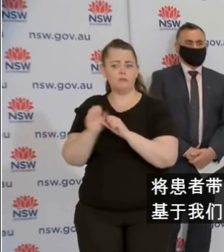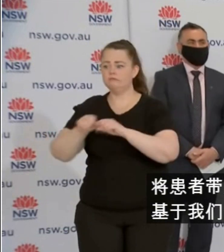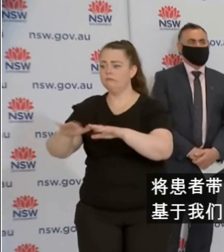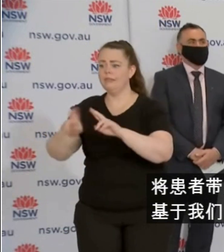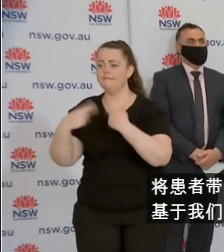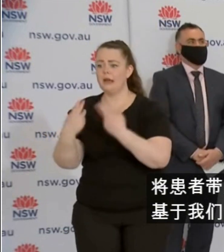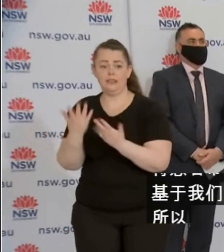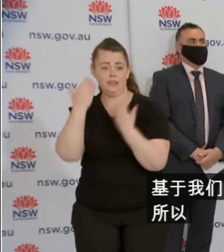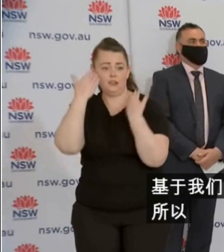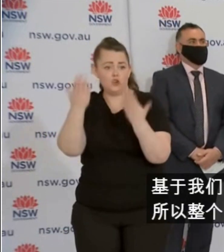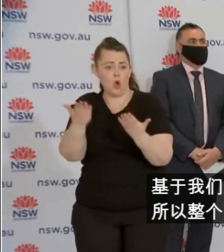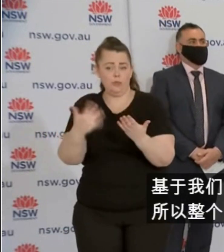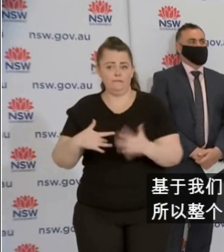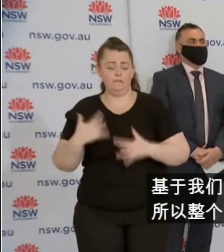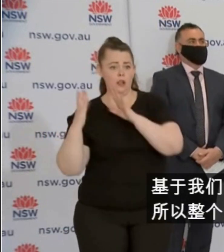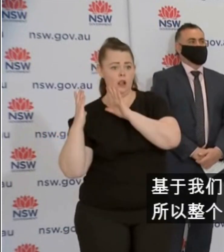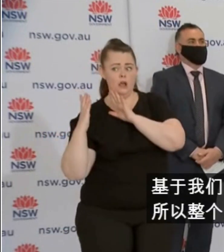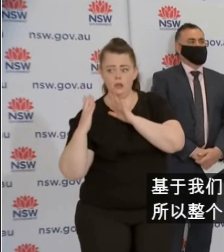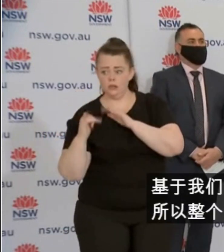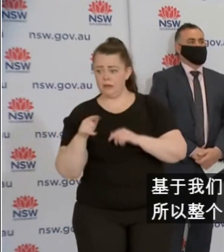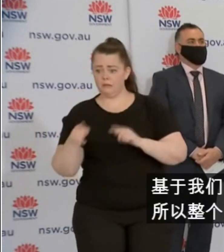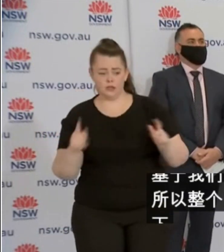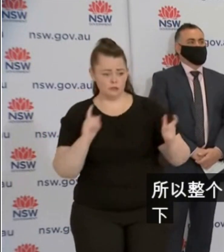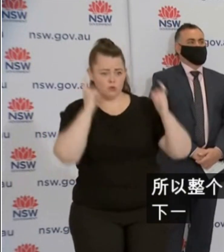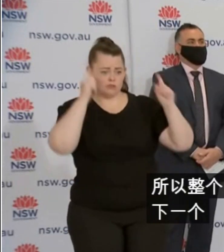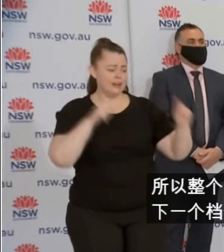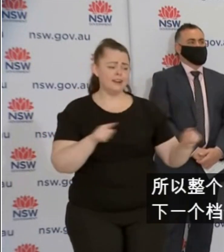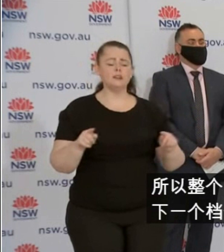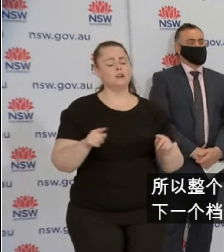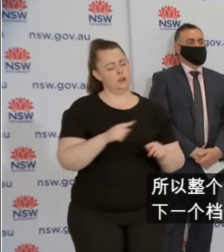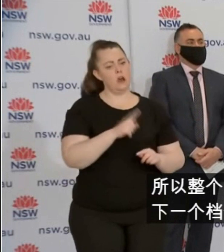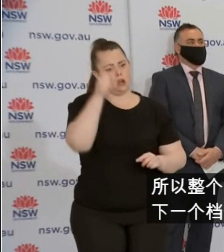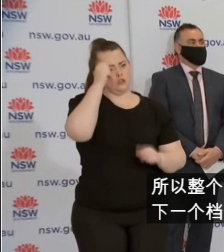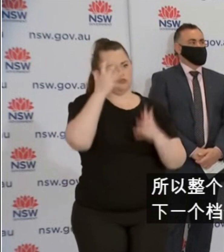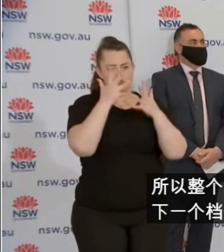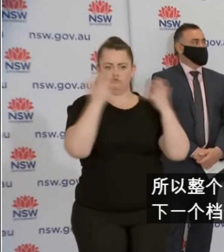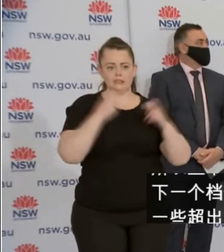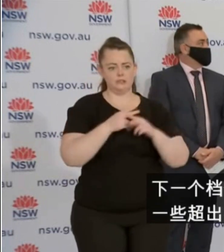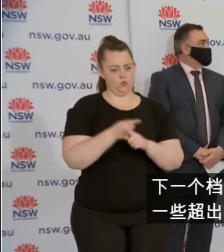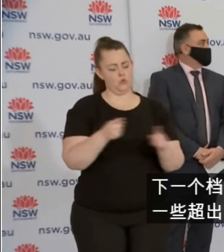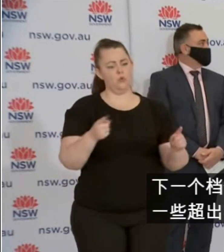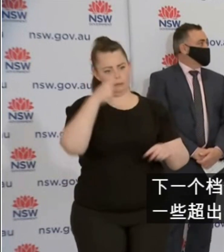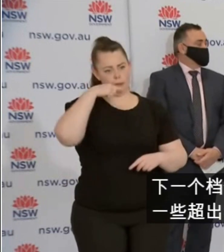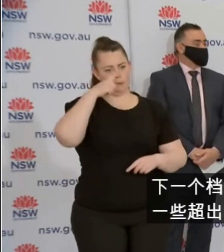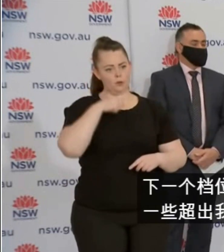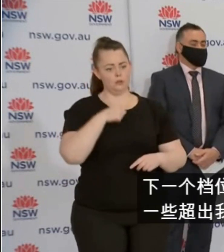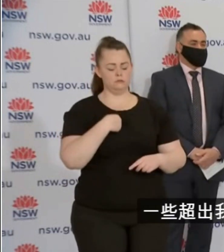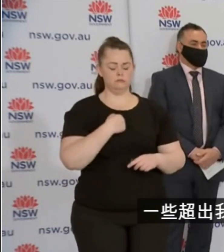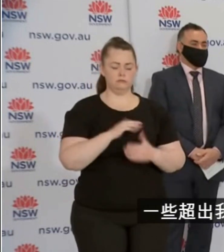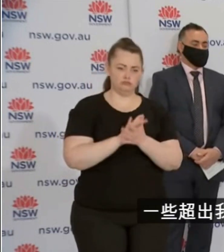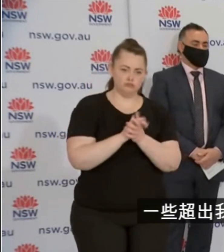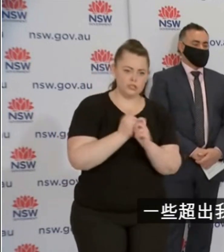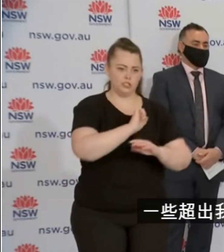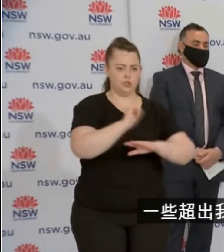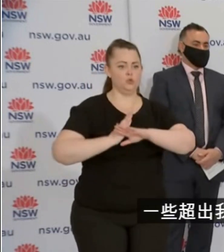we're spreading the load. So the whole system is kicking into the next gear, and I appreciate there'll be some very difficult days